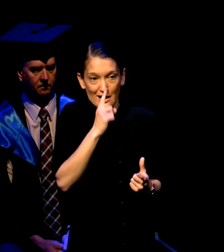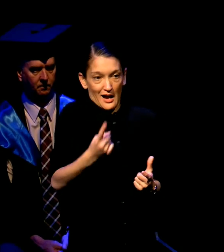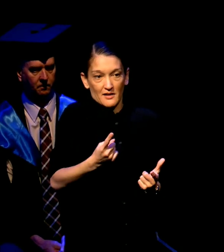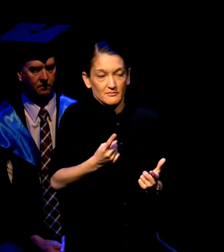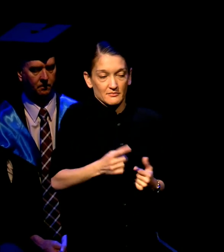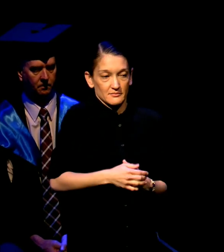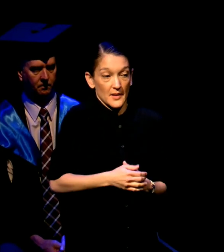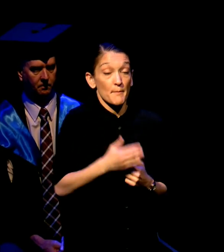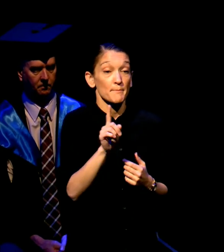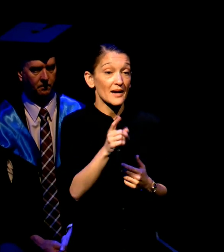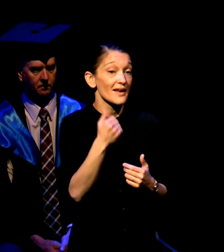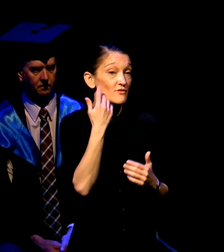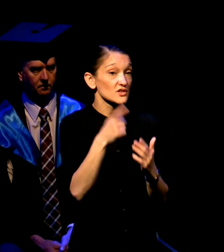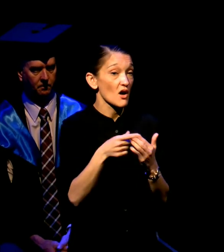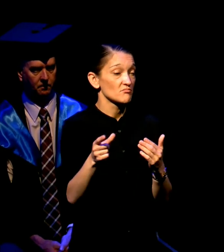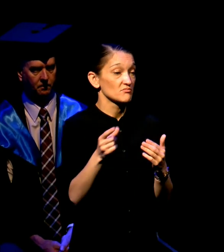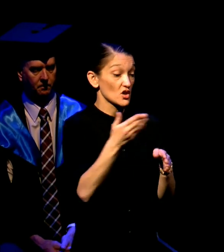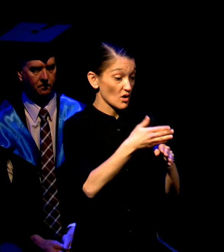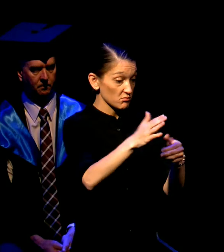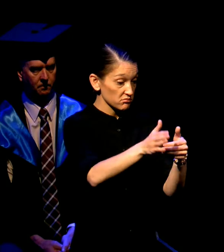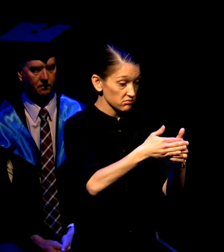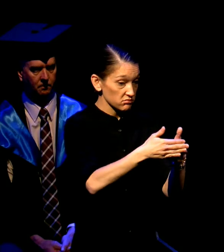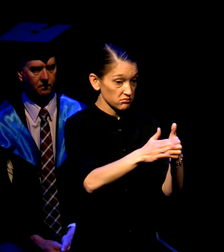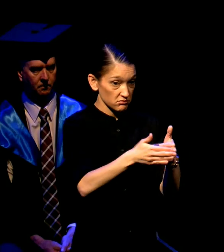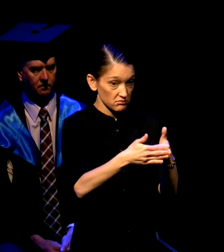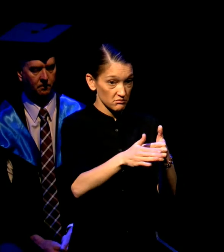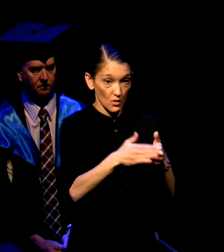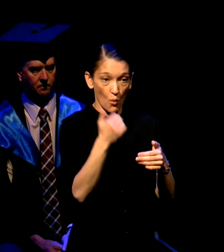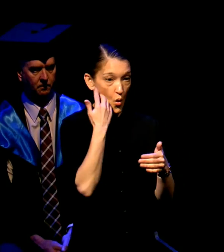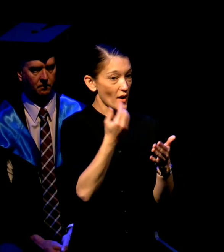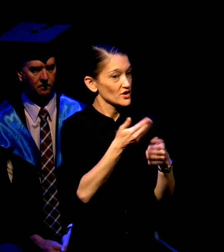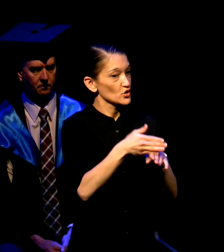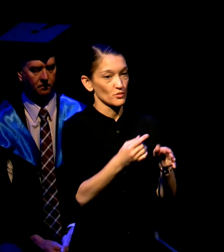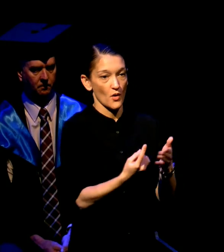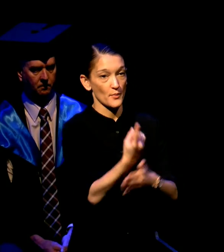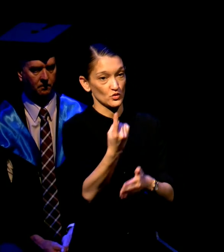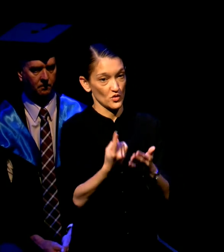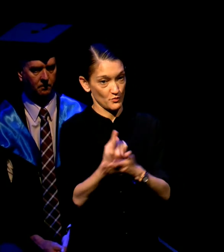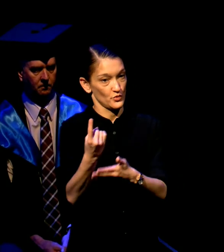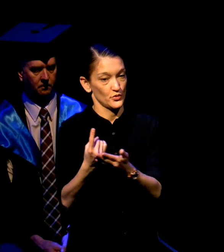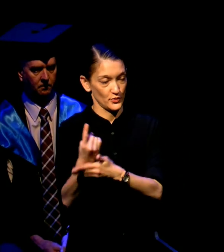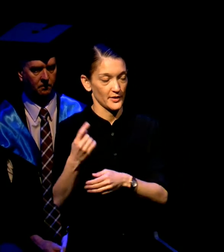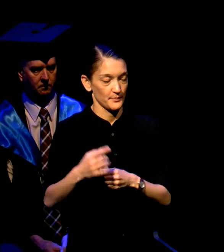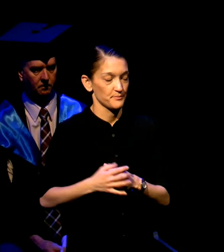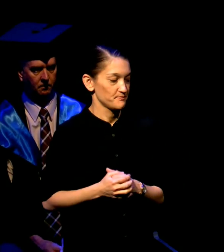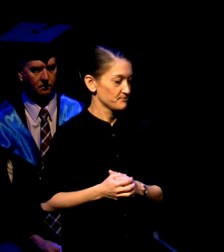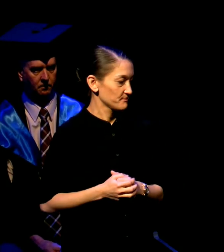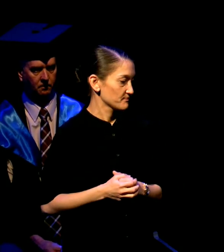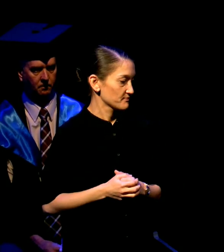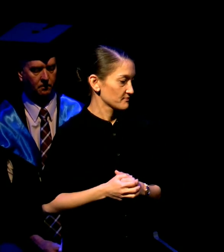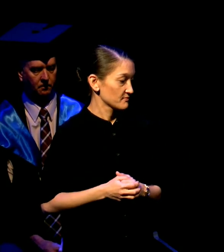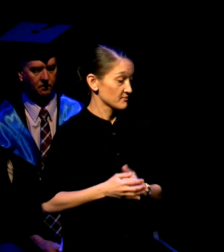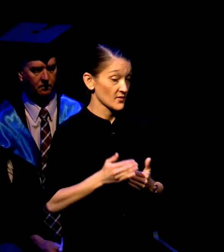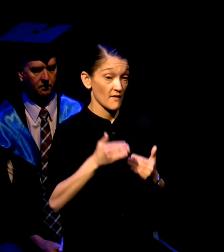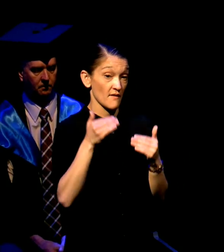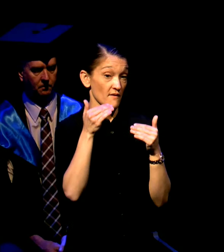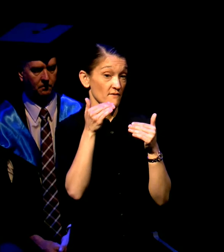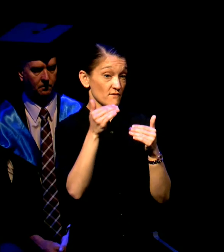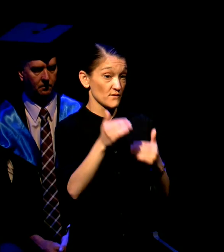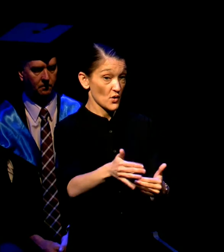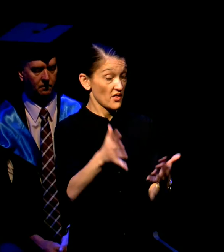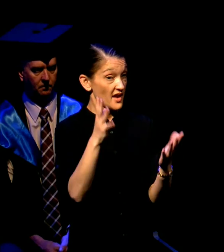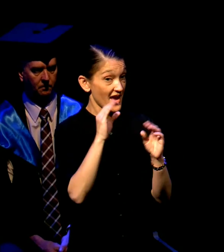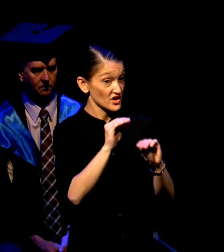closure, and every dead end, there was an opportunity to be found. Further education and retraining gave me